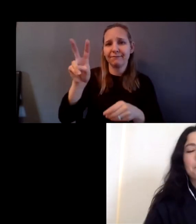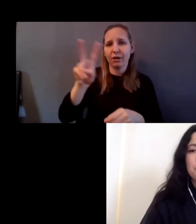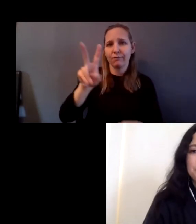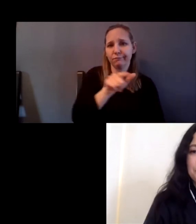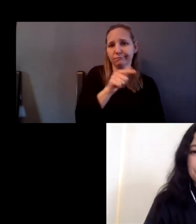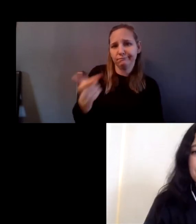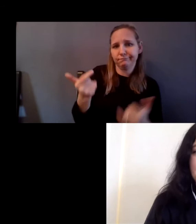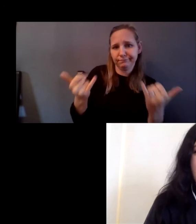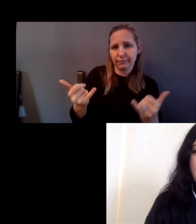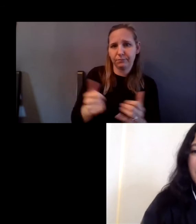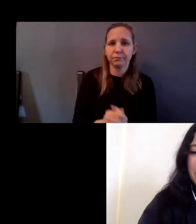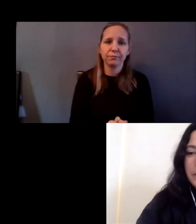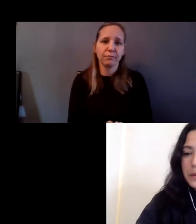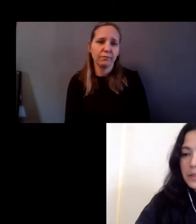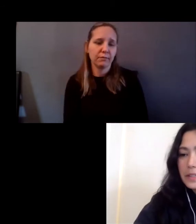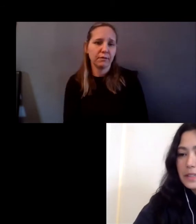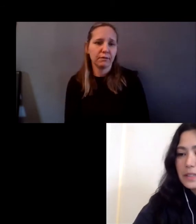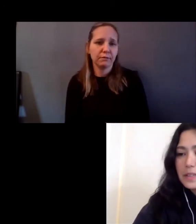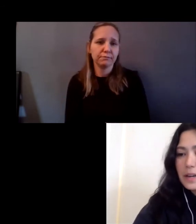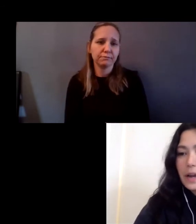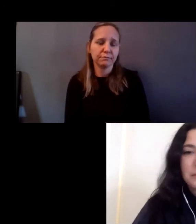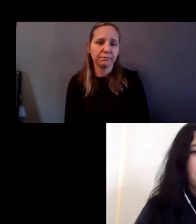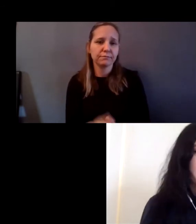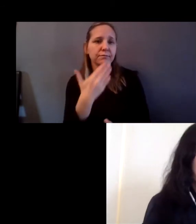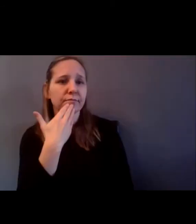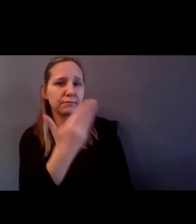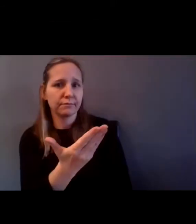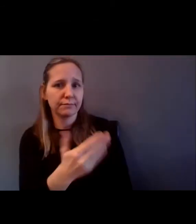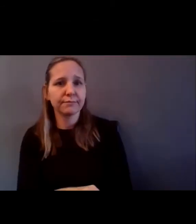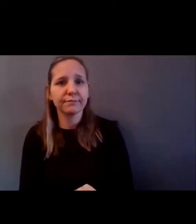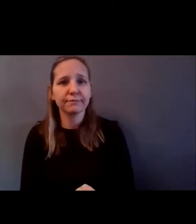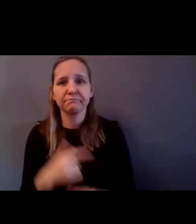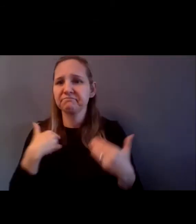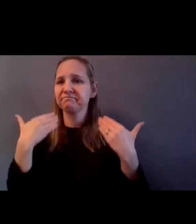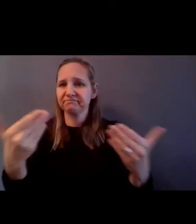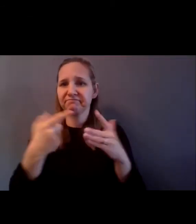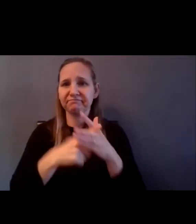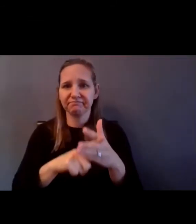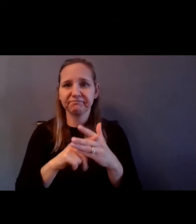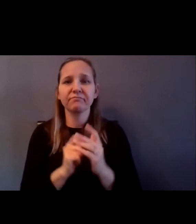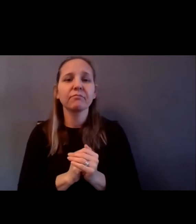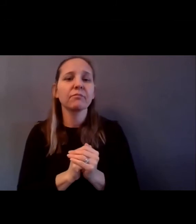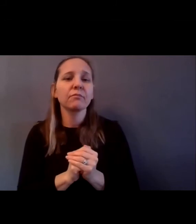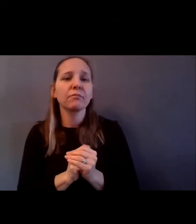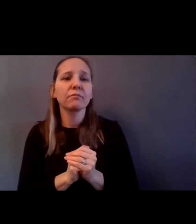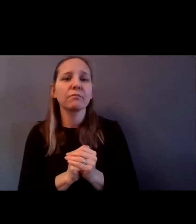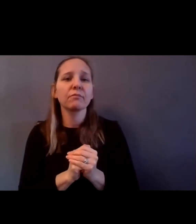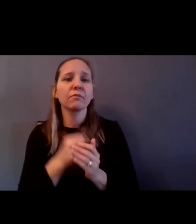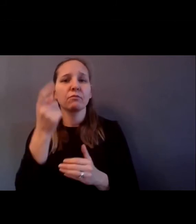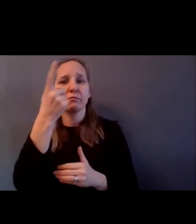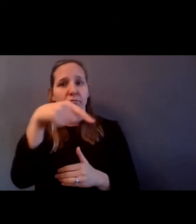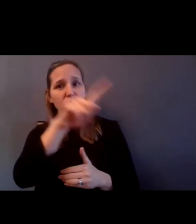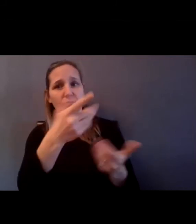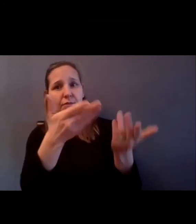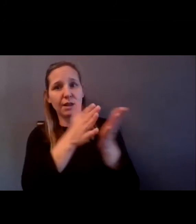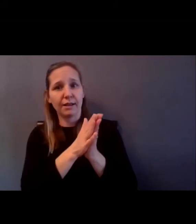Thank you. I'm going to just jump right in. I've been asked to prepare something on